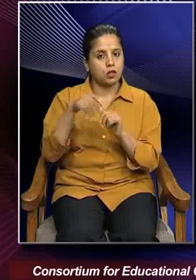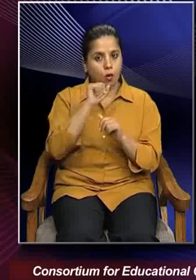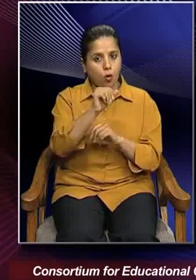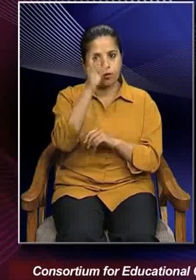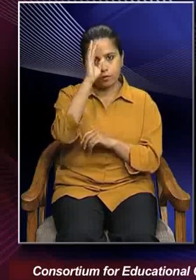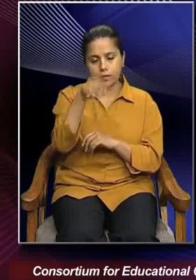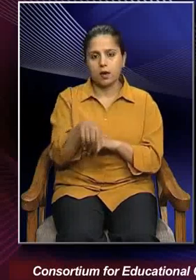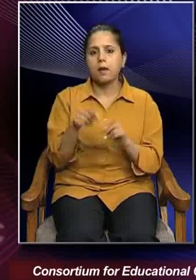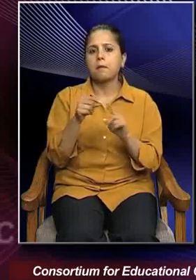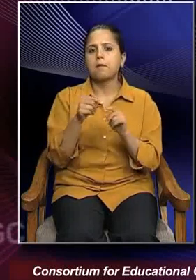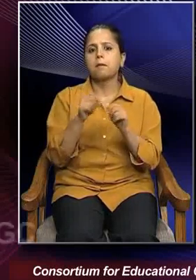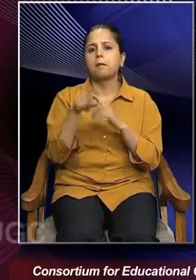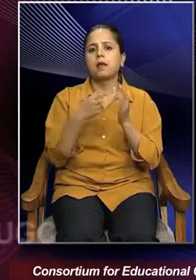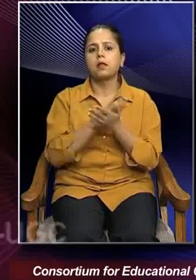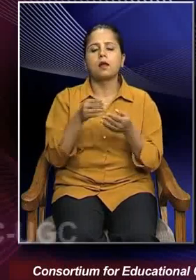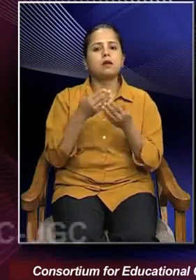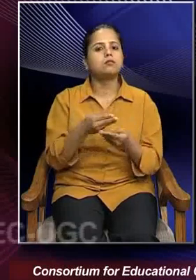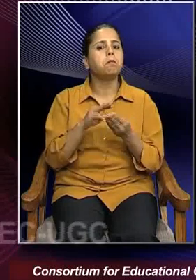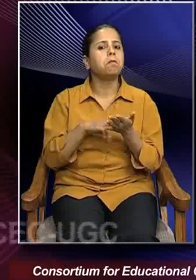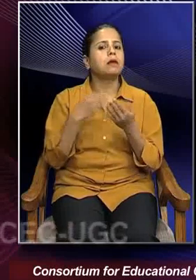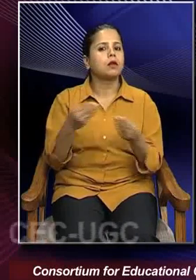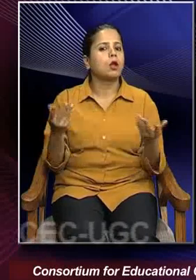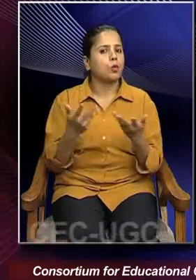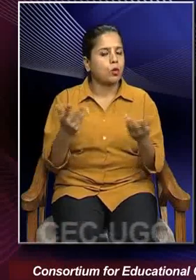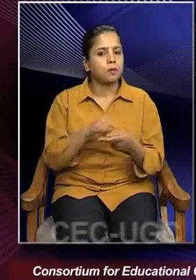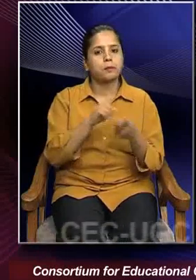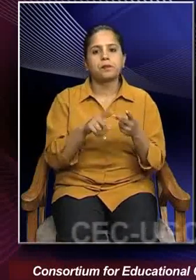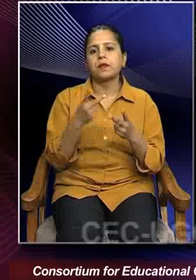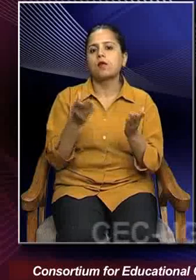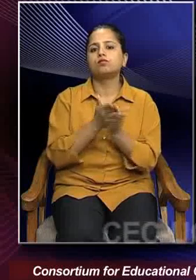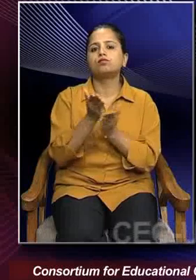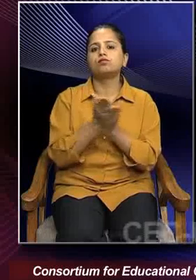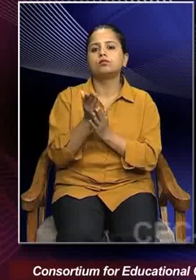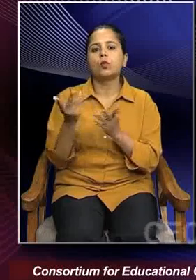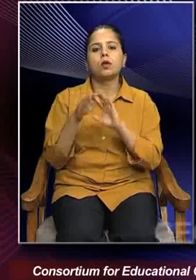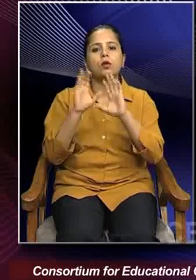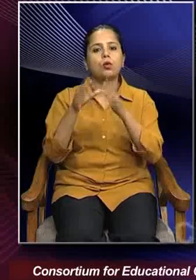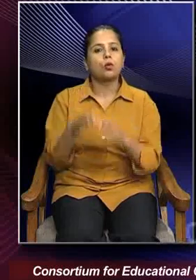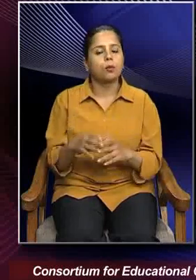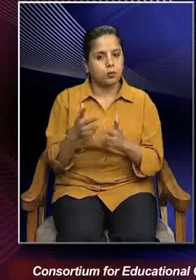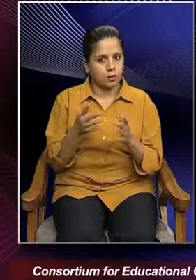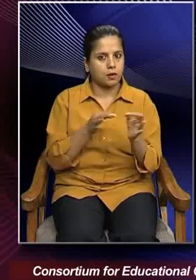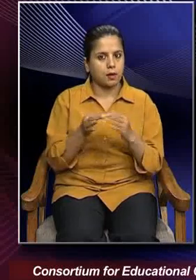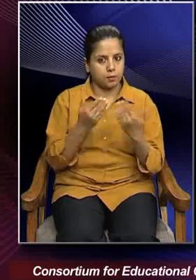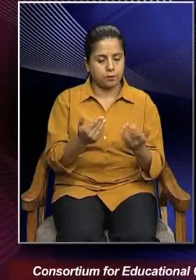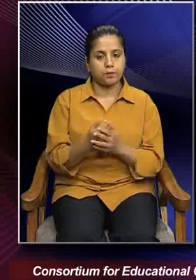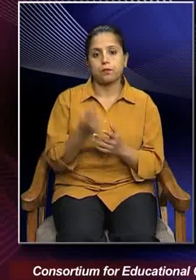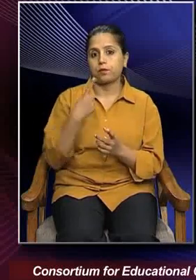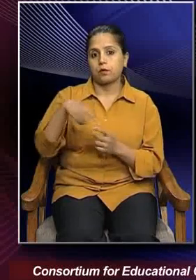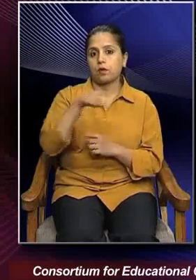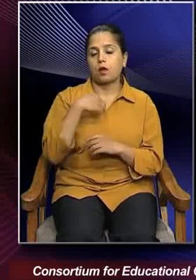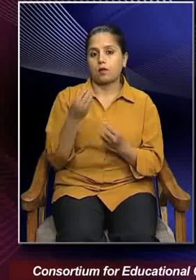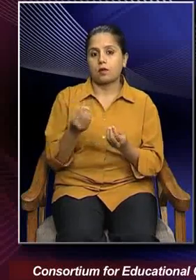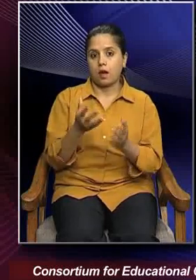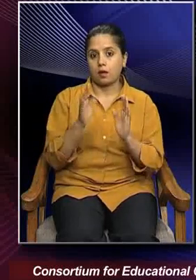is a padarth, and what are the various types of categories. We also started